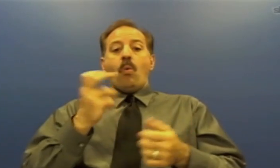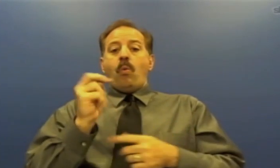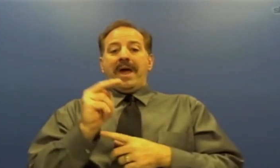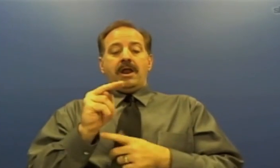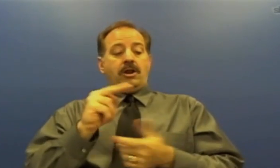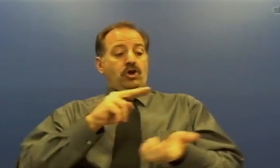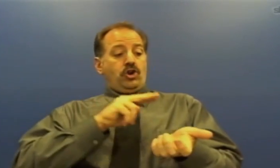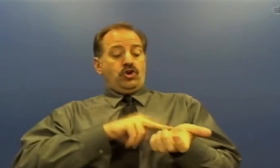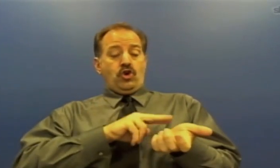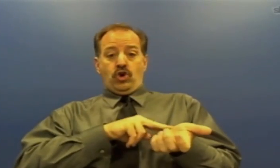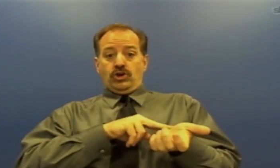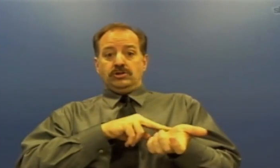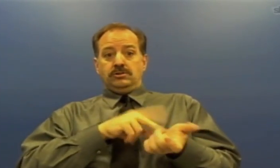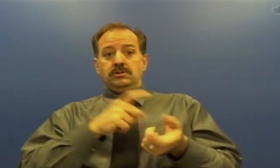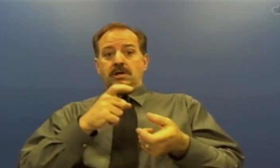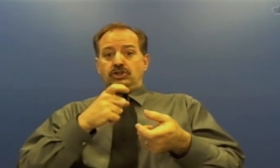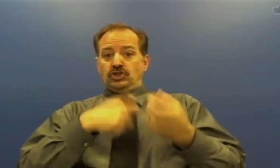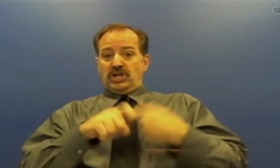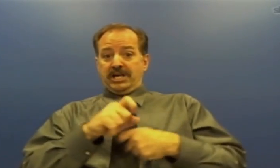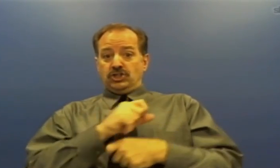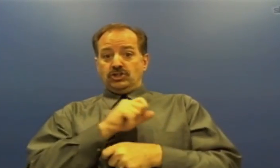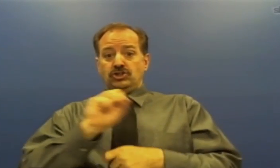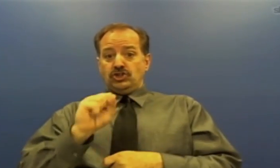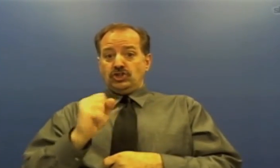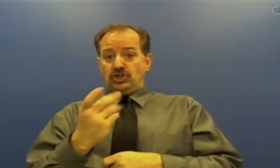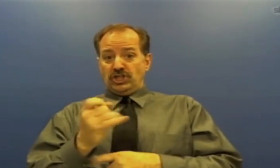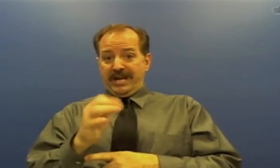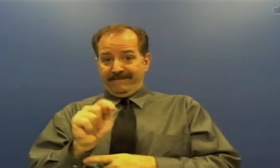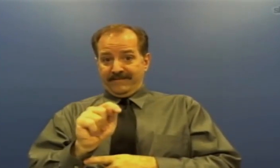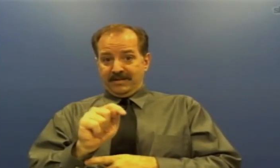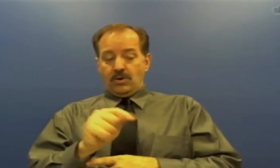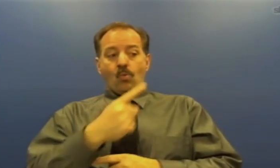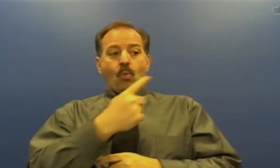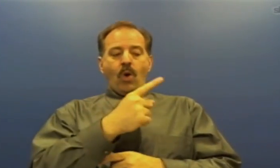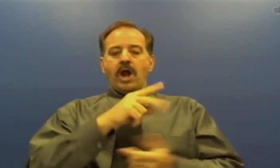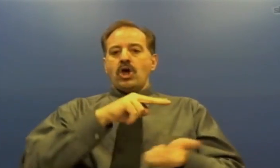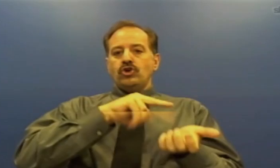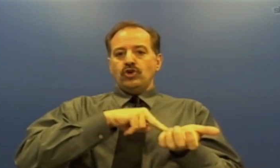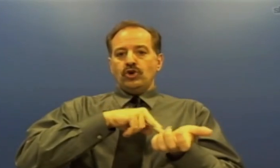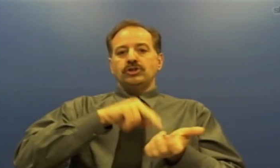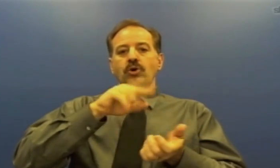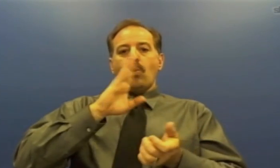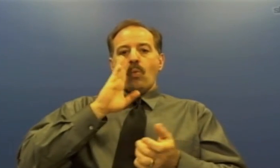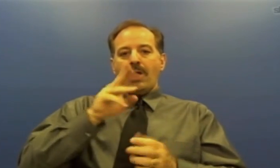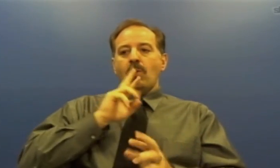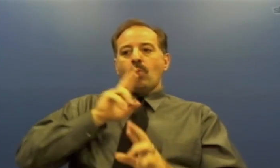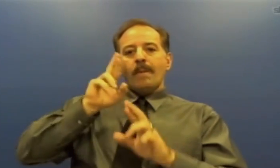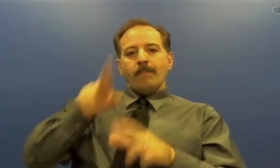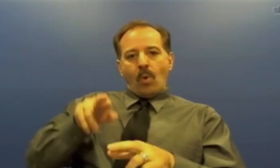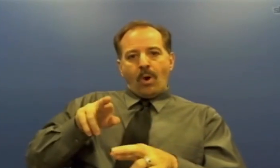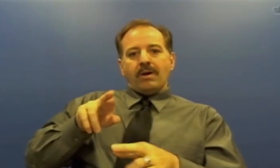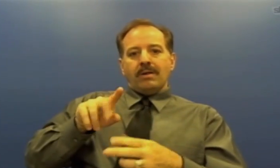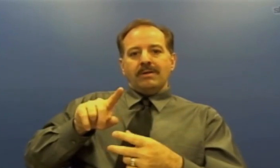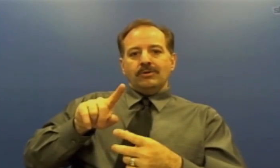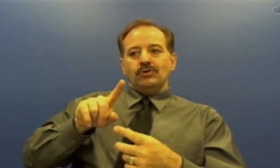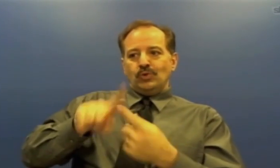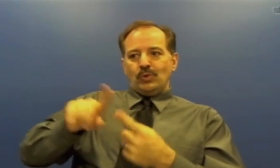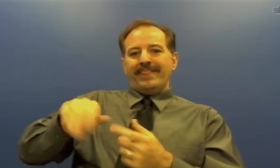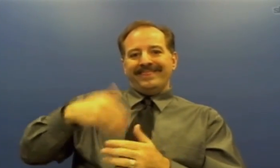and very often what that means is that whenever a nurse is changing shifts, the incoming nurse or the outgoing nurse